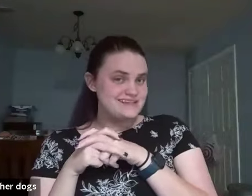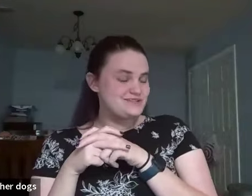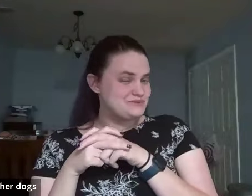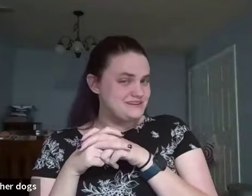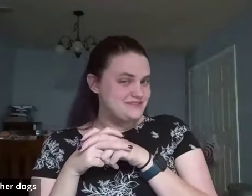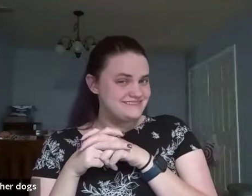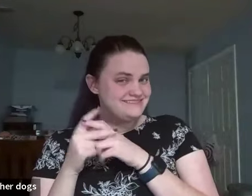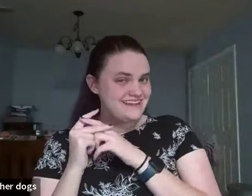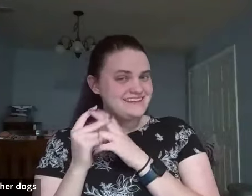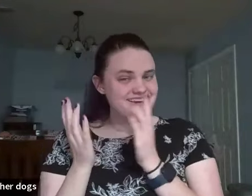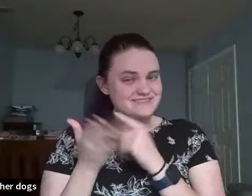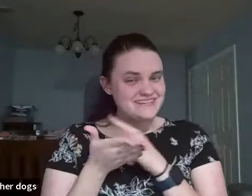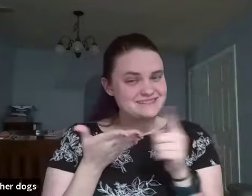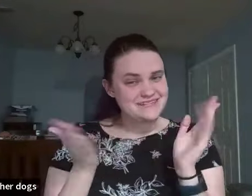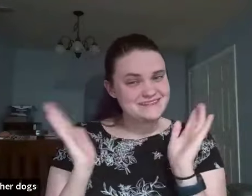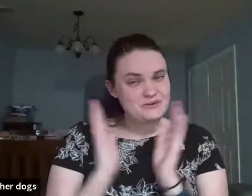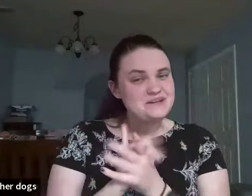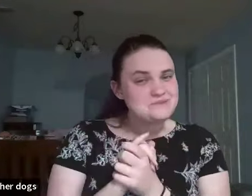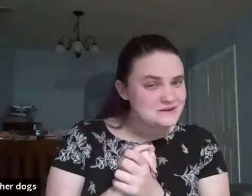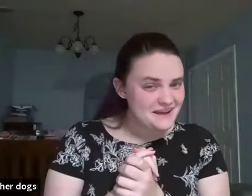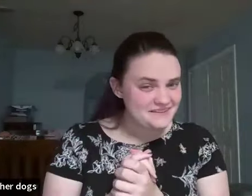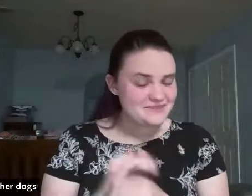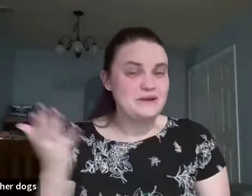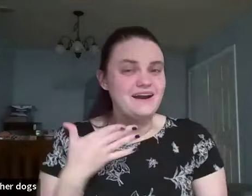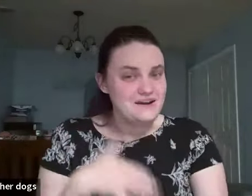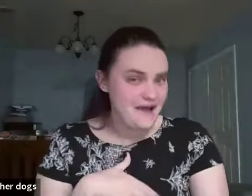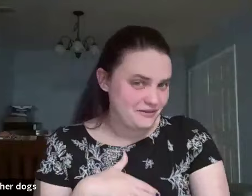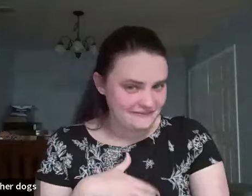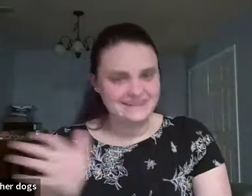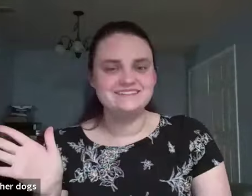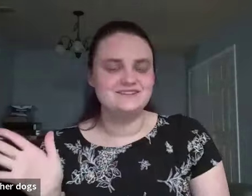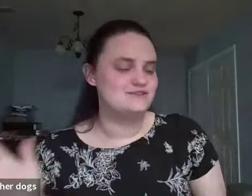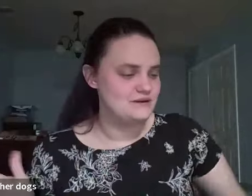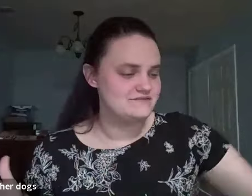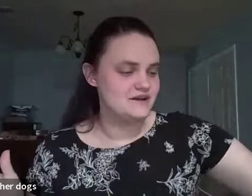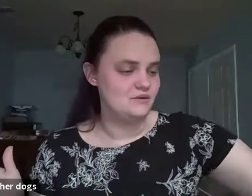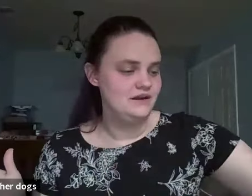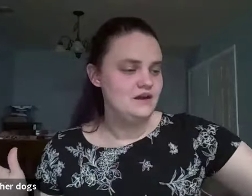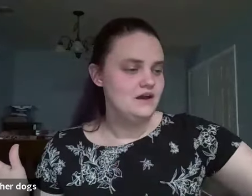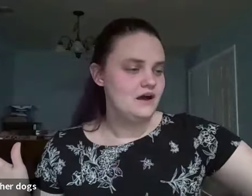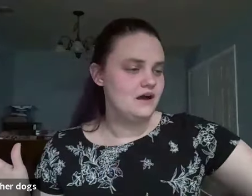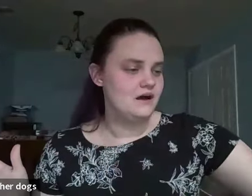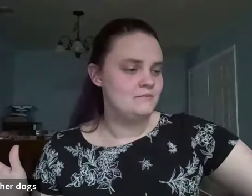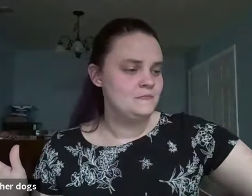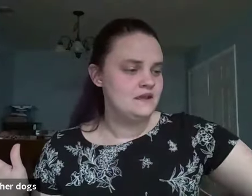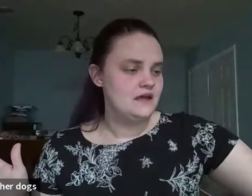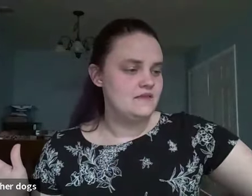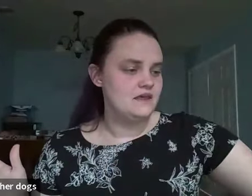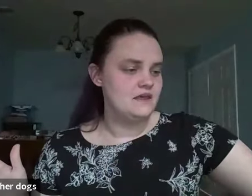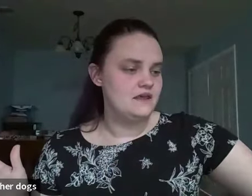signs are really fun. And you guys, we get to be the week before the week of Halloween, so that's always a fun one. And